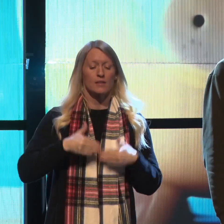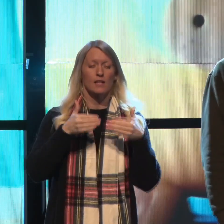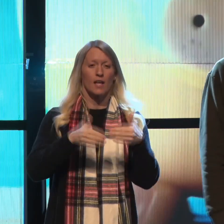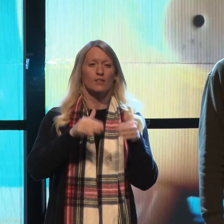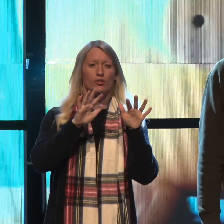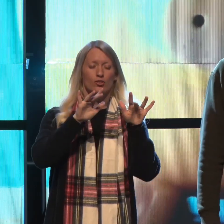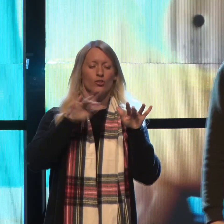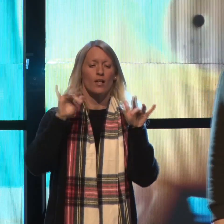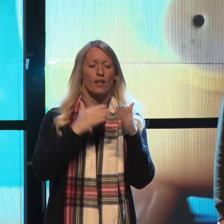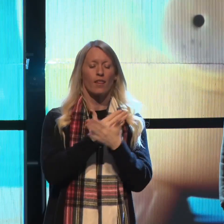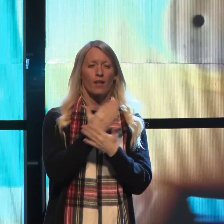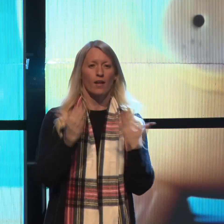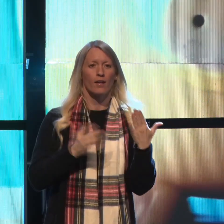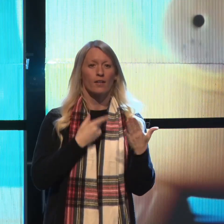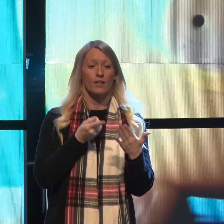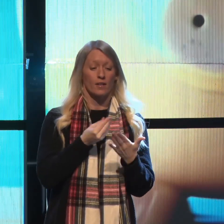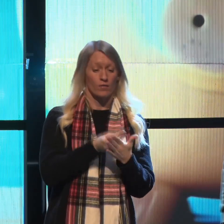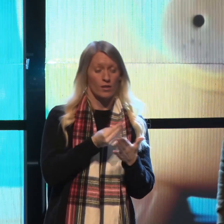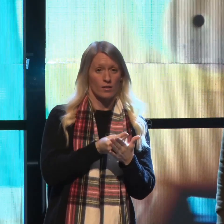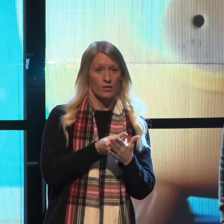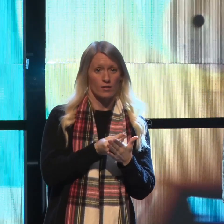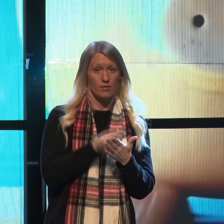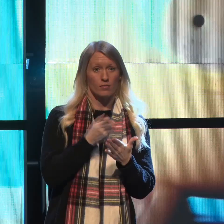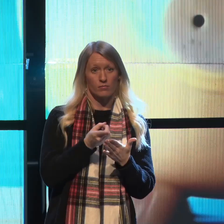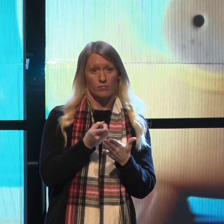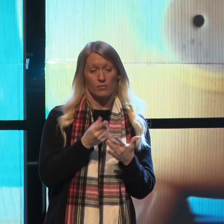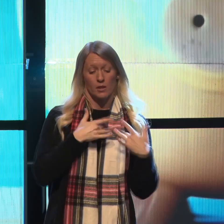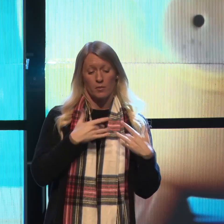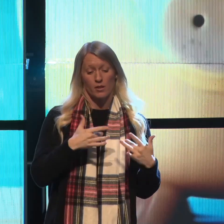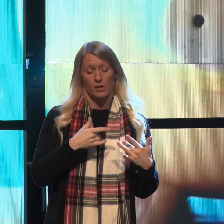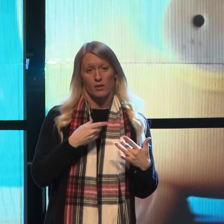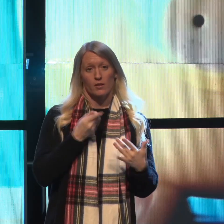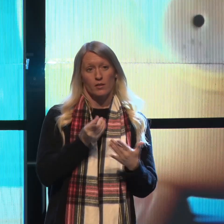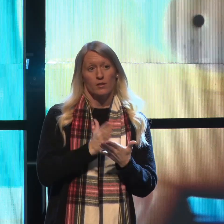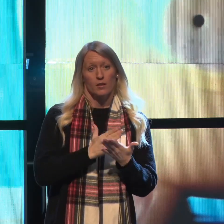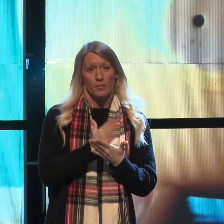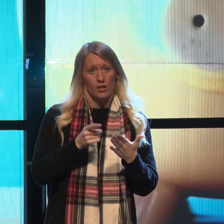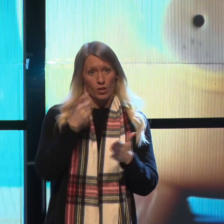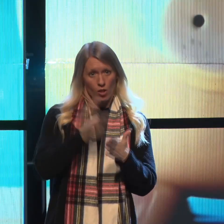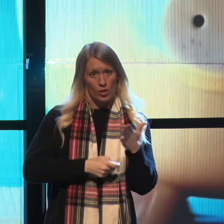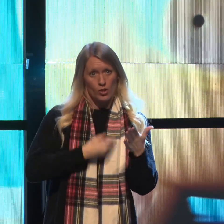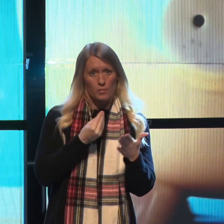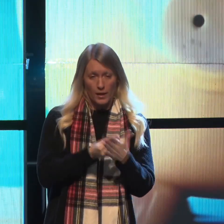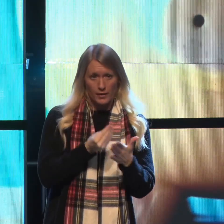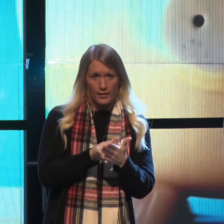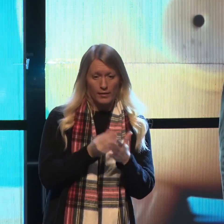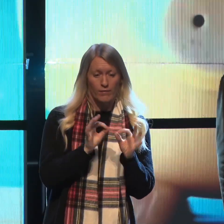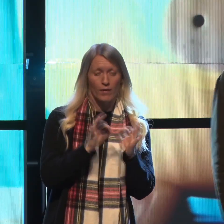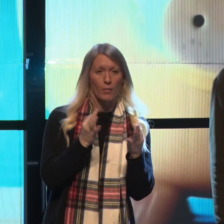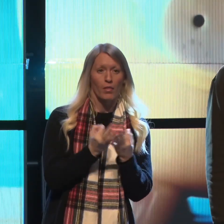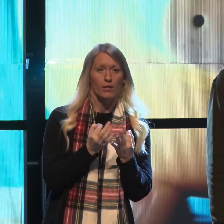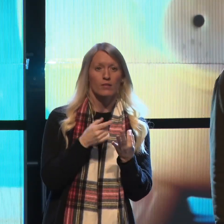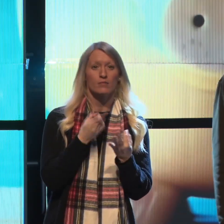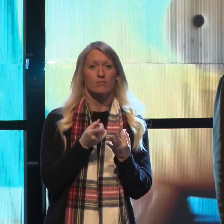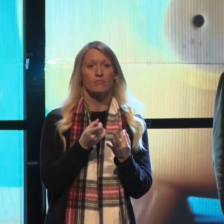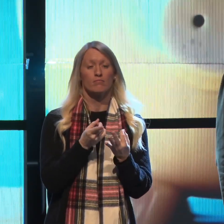And in our finances, the next shiny thing is usually something that will cost us money, right? In our families, sometimes the next shiny thing can cost